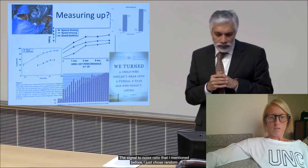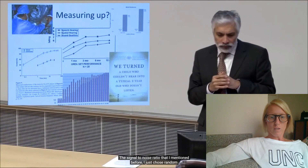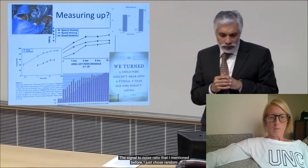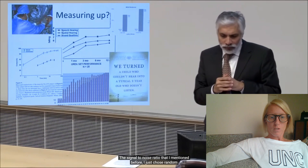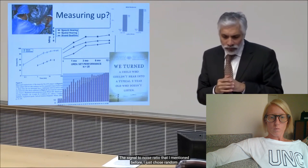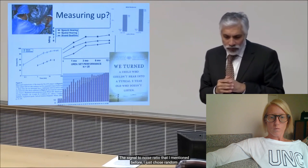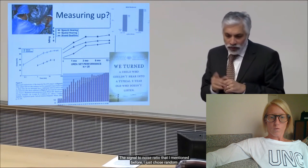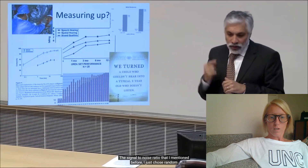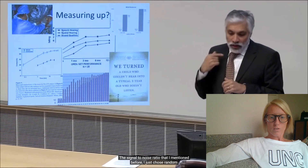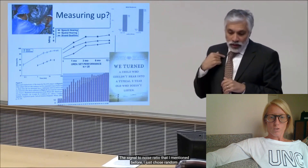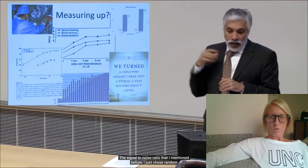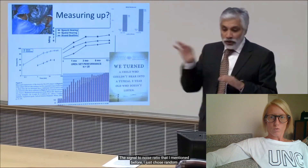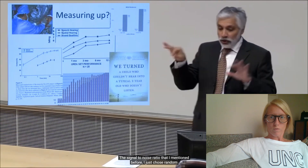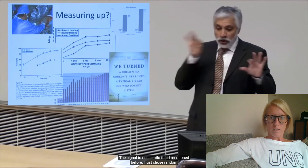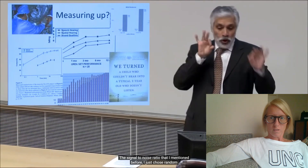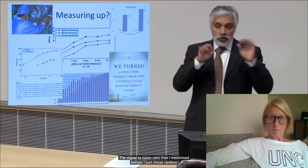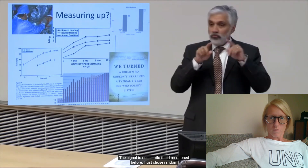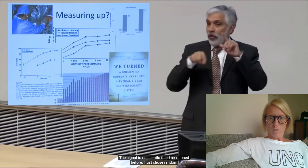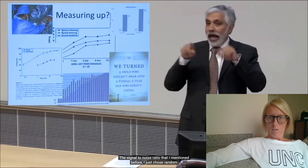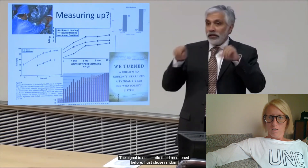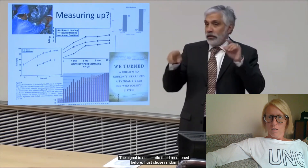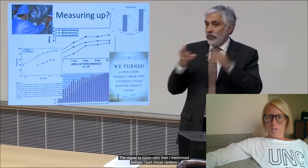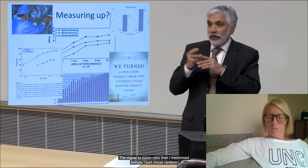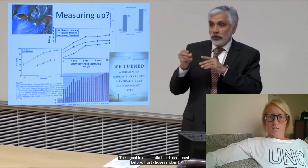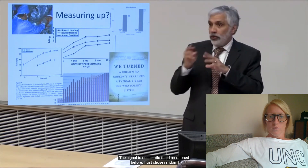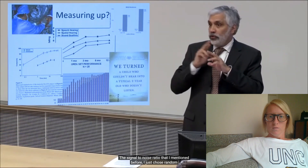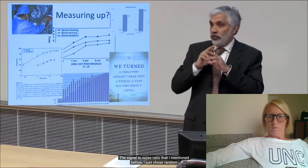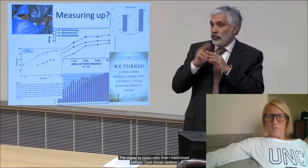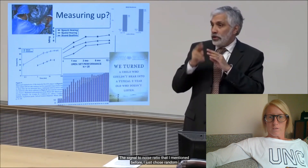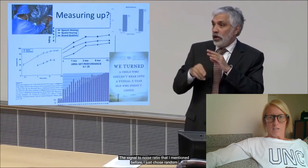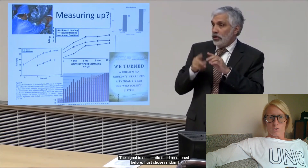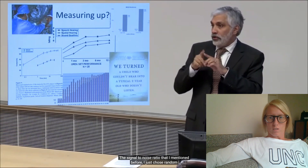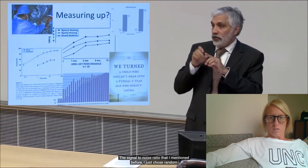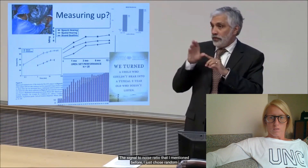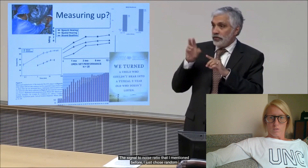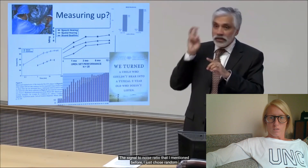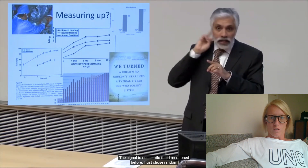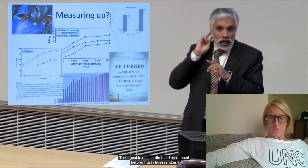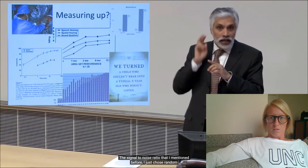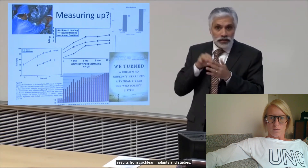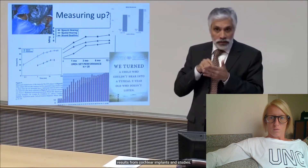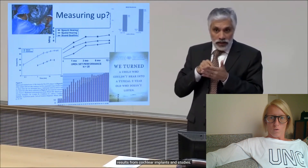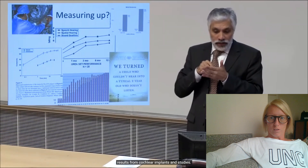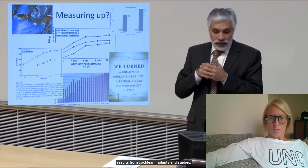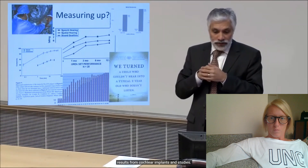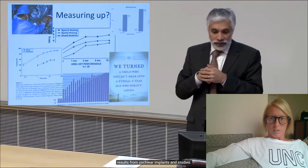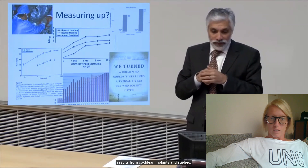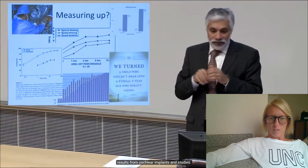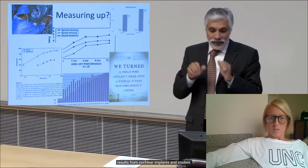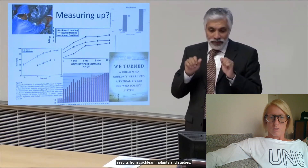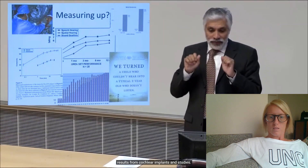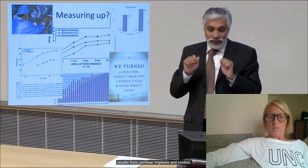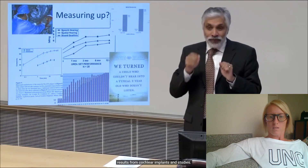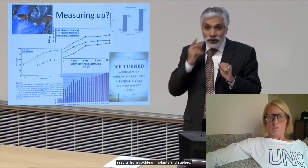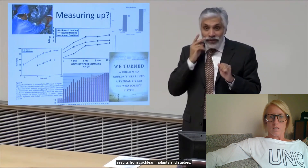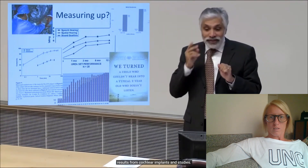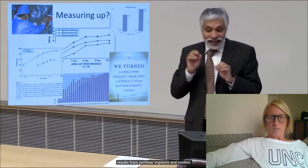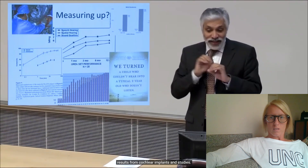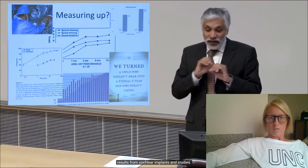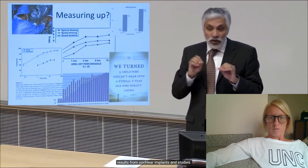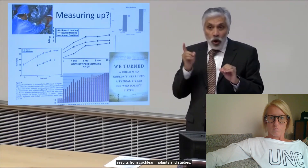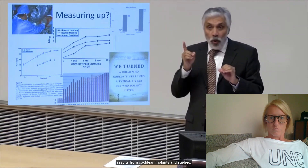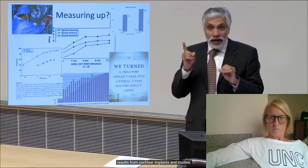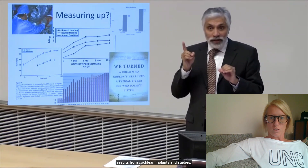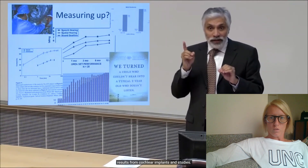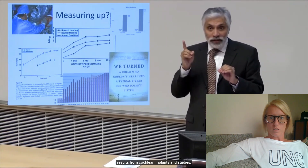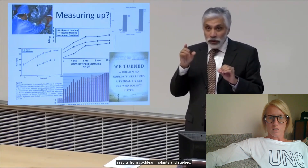noise ratio that I mentioned I before, just chose random I just chose variations, random results of from cochlear implants implants and